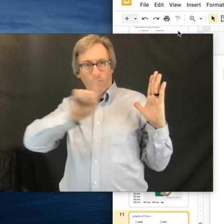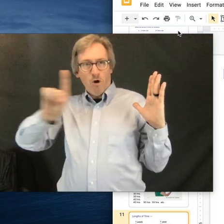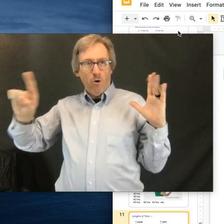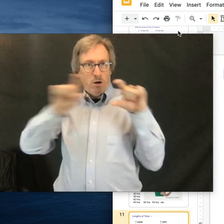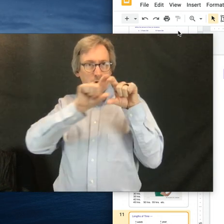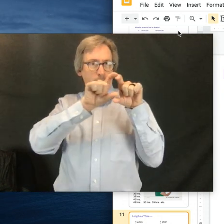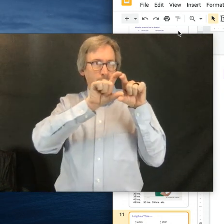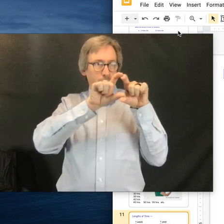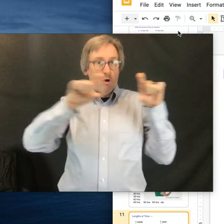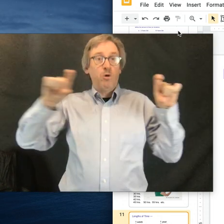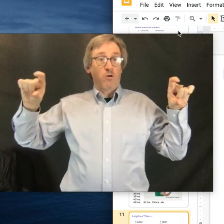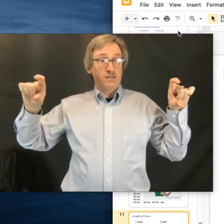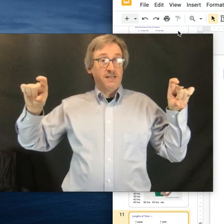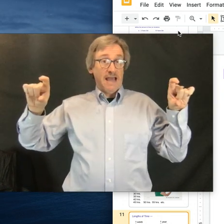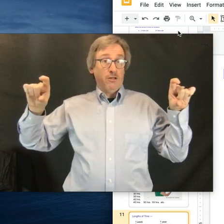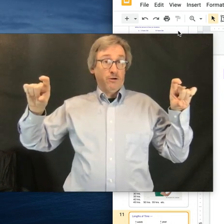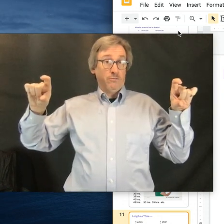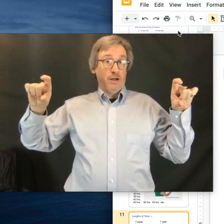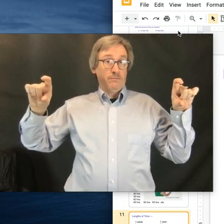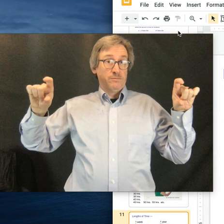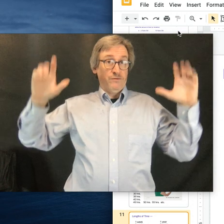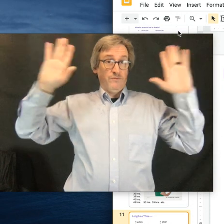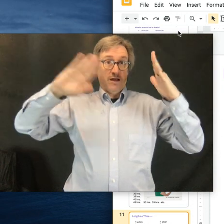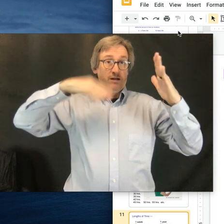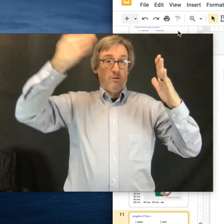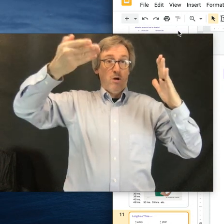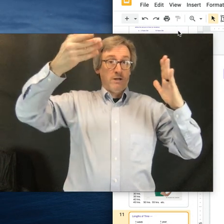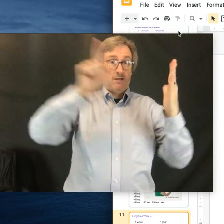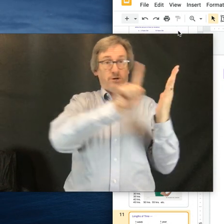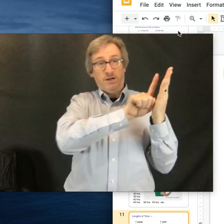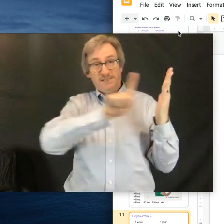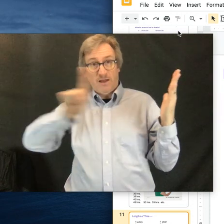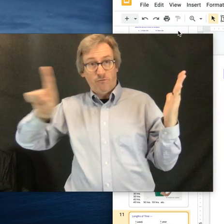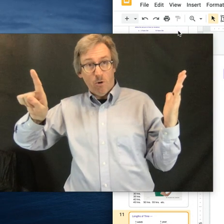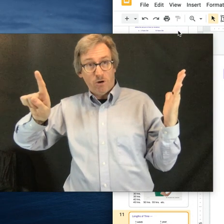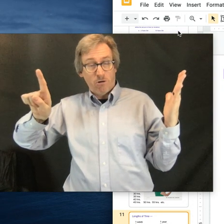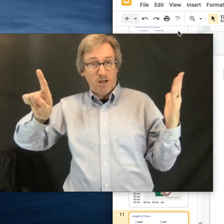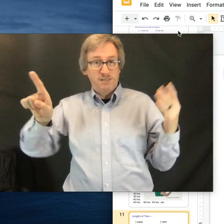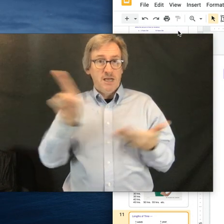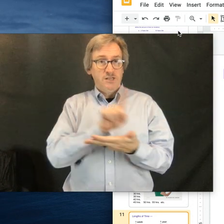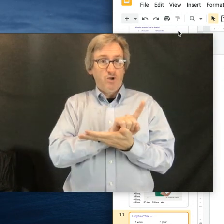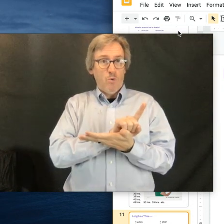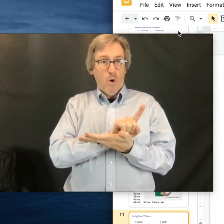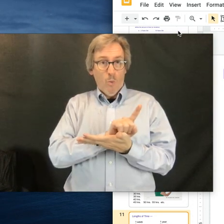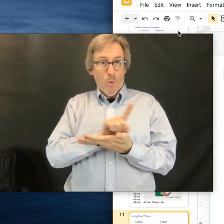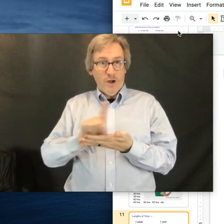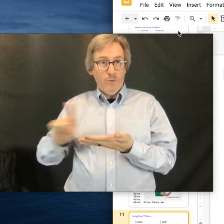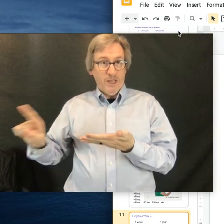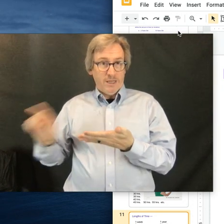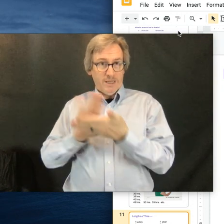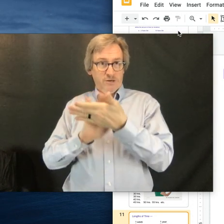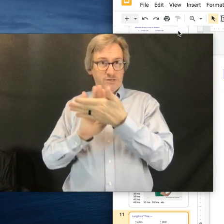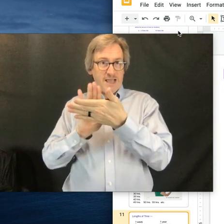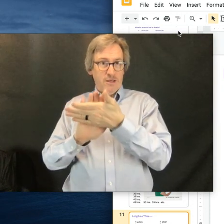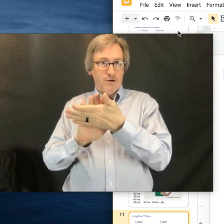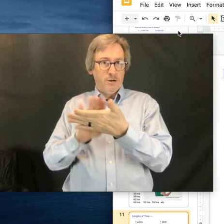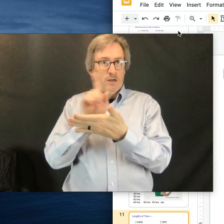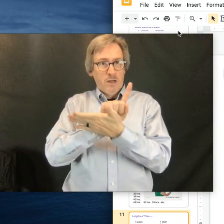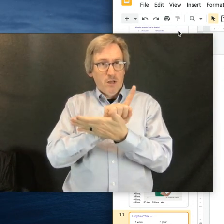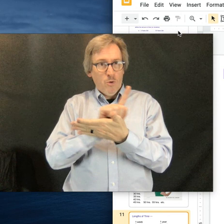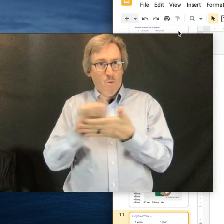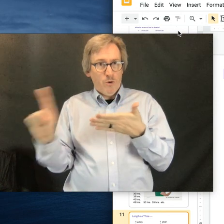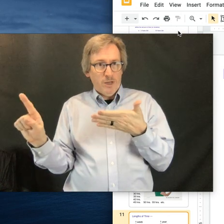a row across a calendar, right? So if you've got a little wall calendar, it's that row across. So 1 week, here's the